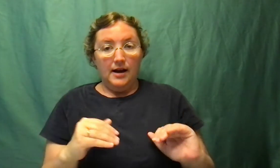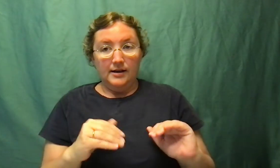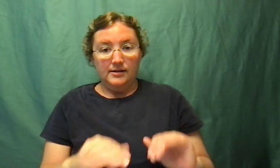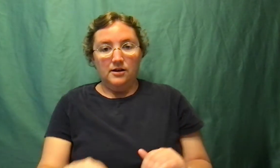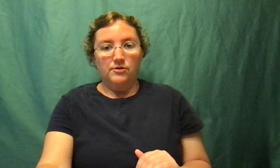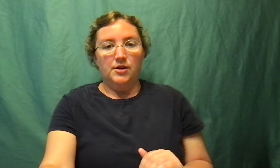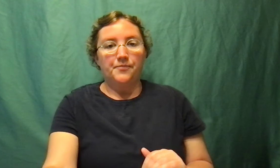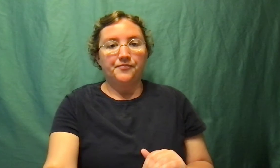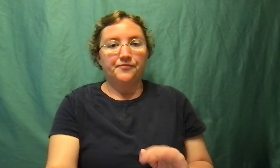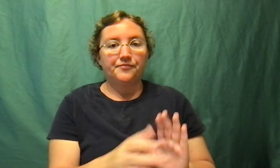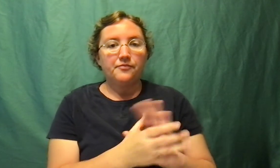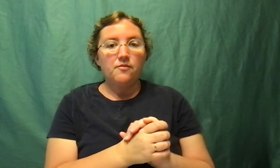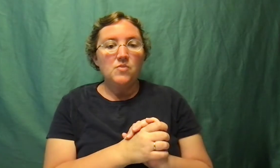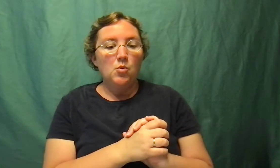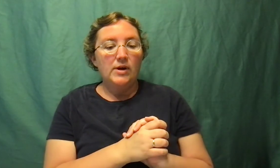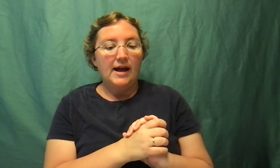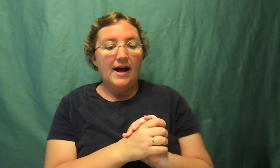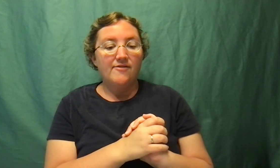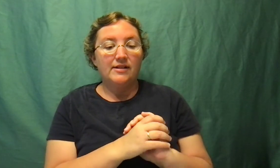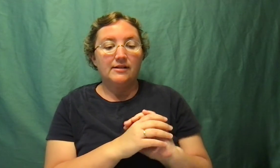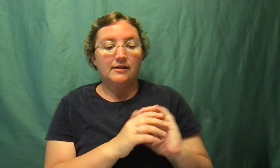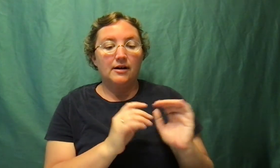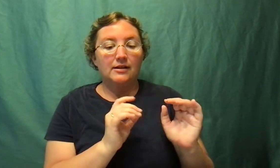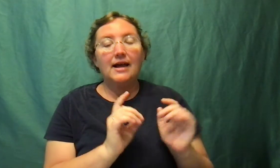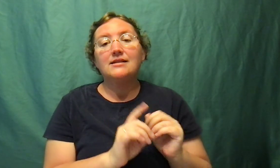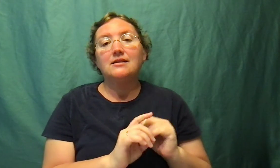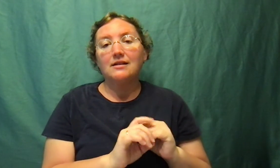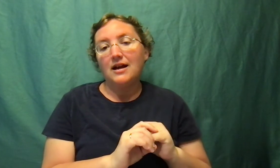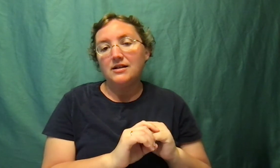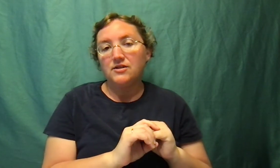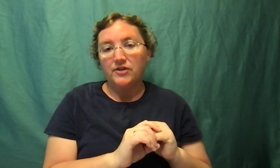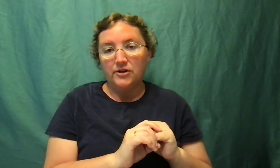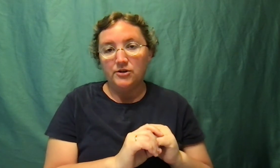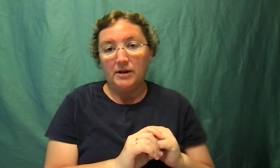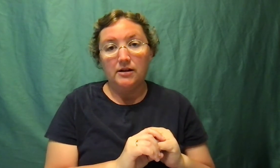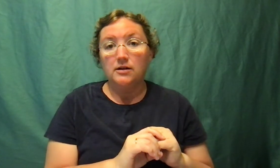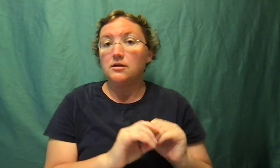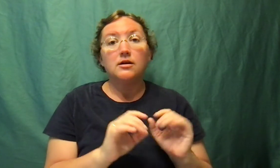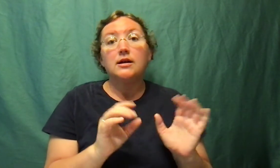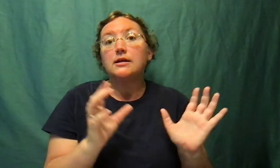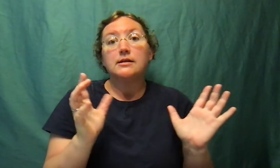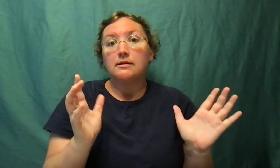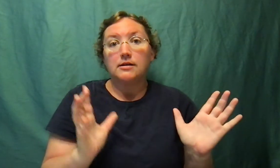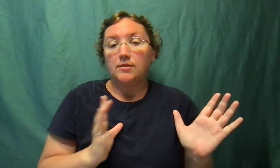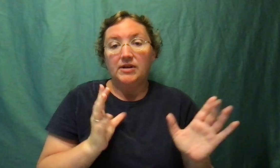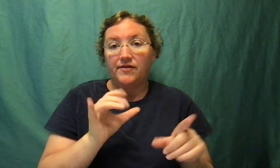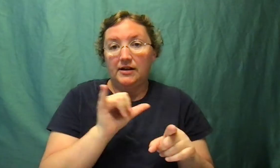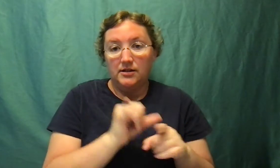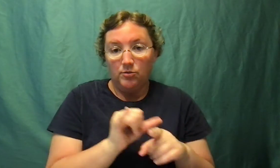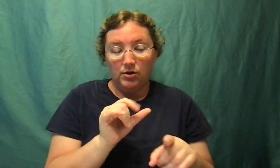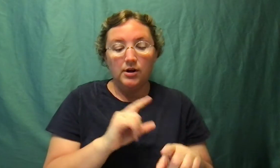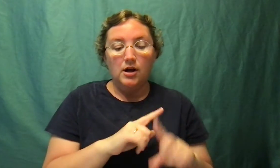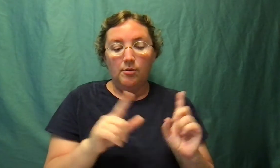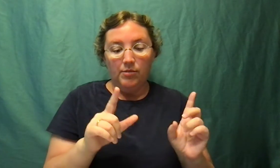Next note, we have lexicalized fingerspelling. It sounds like a big fancy word, but